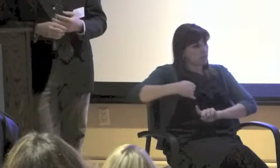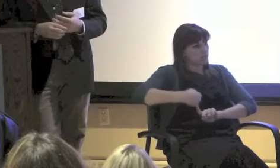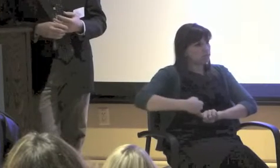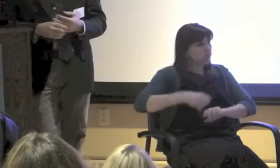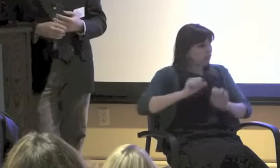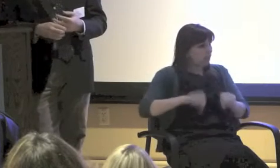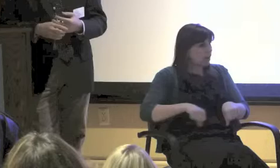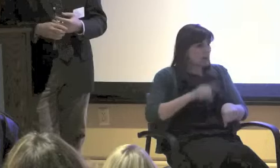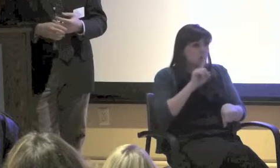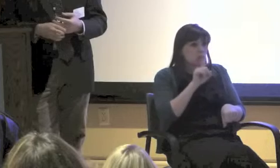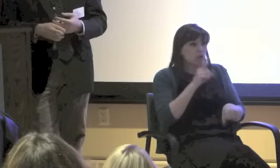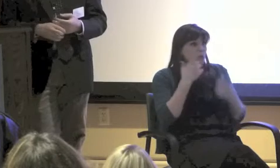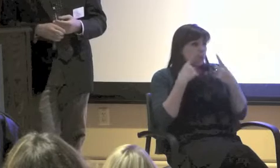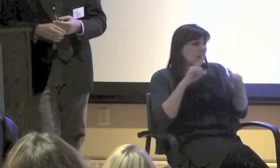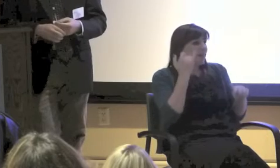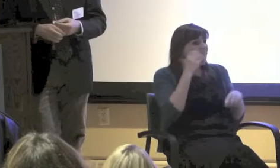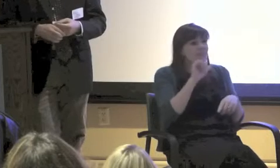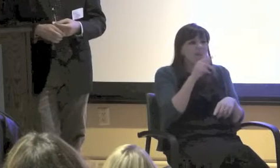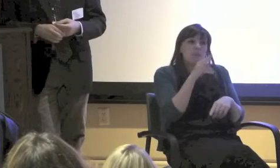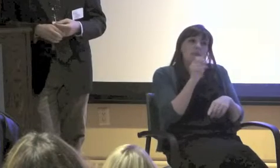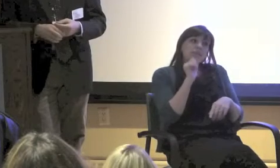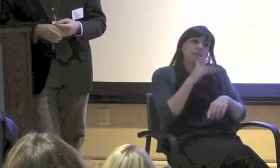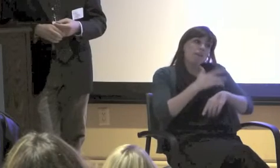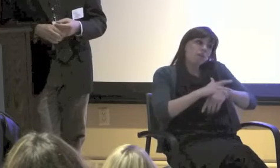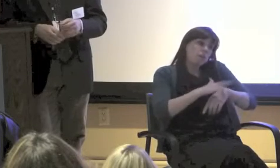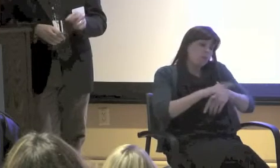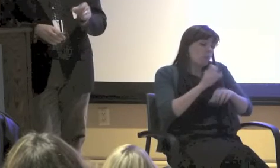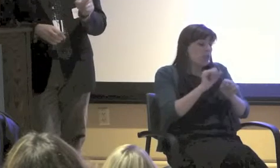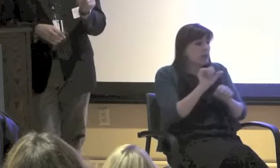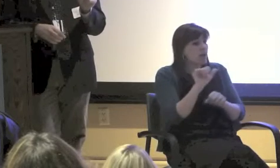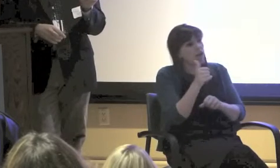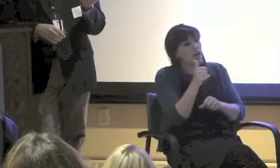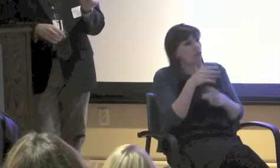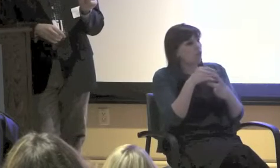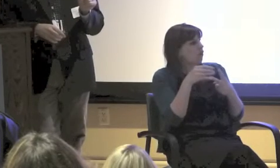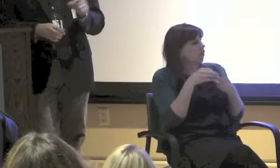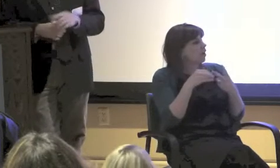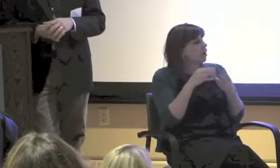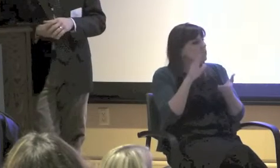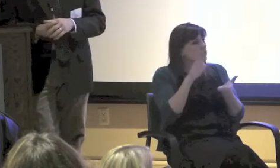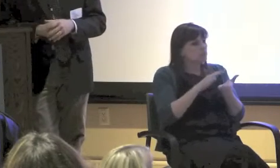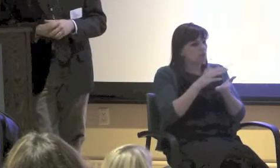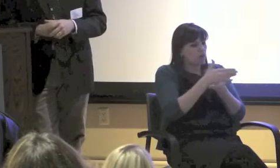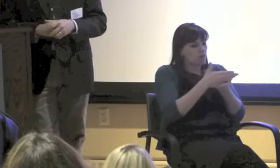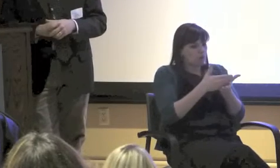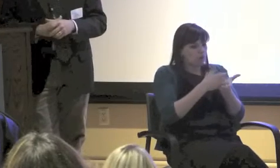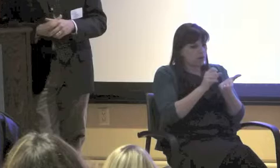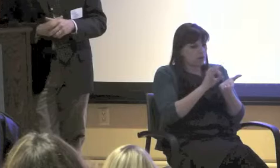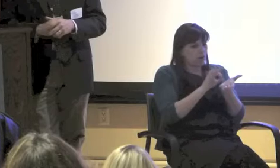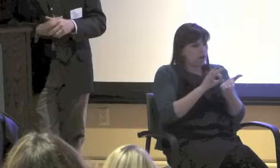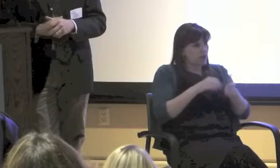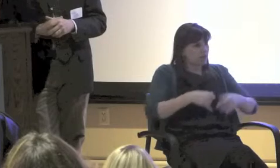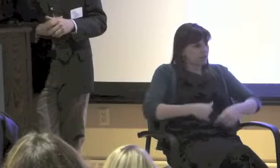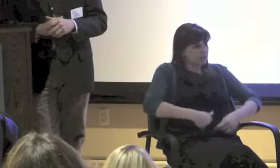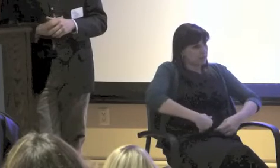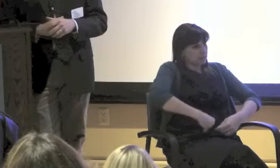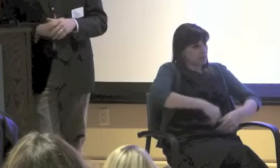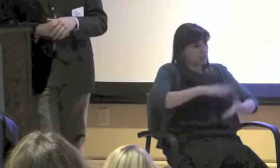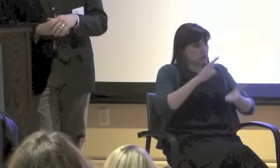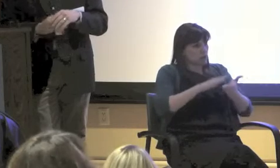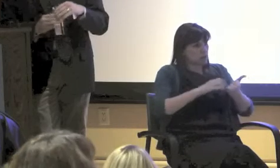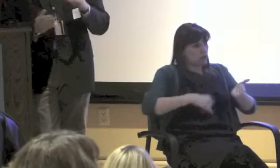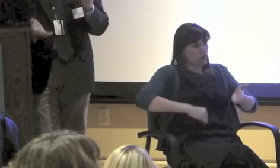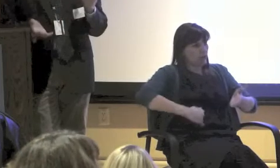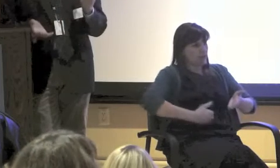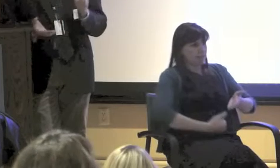well for us. But if the appendix is not available, we can also use a small segment of the small intestine, and